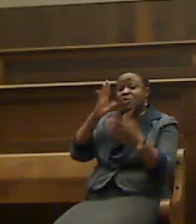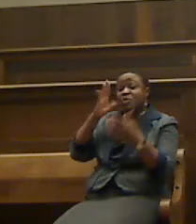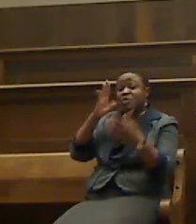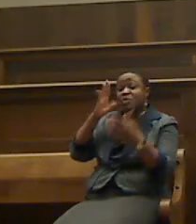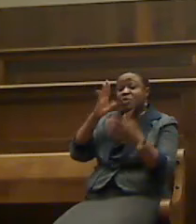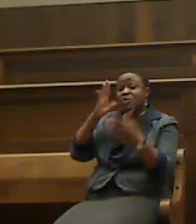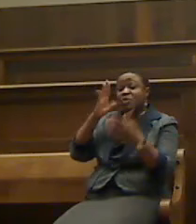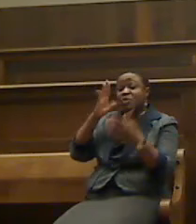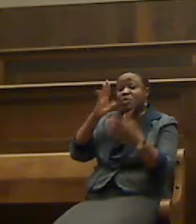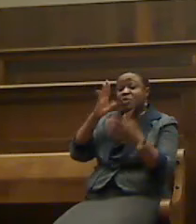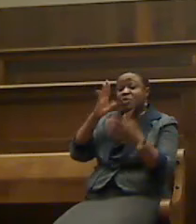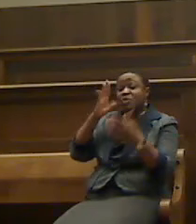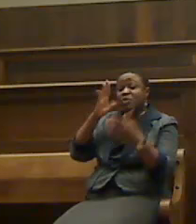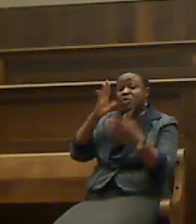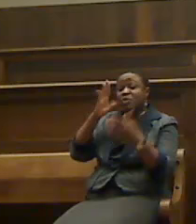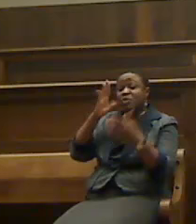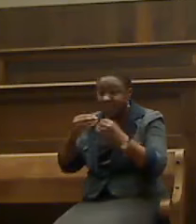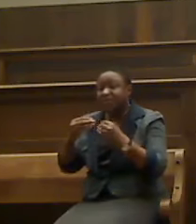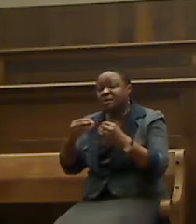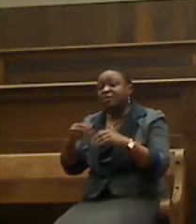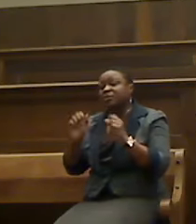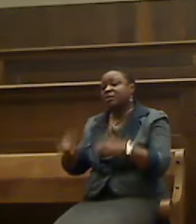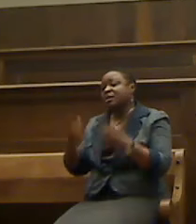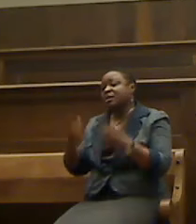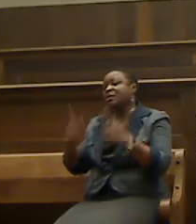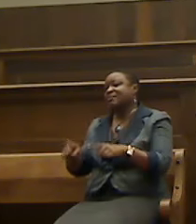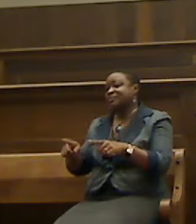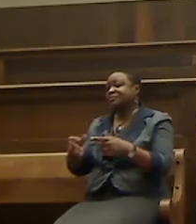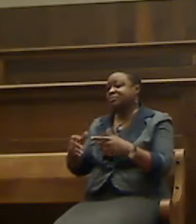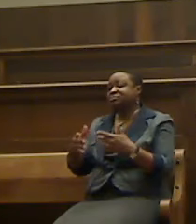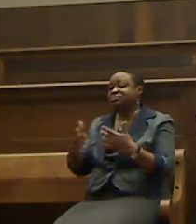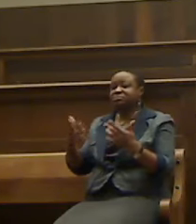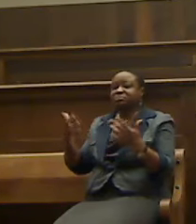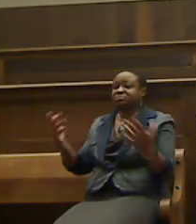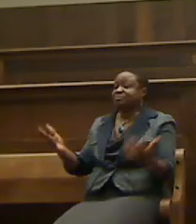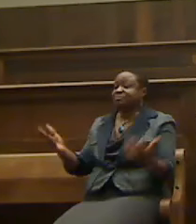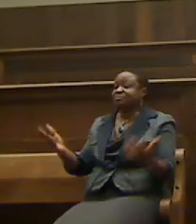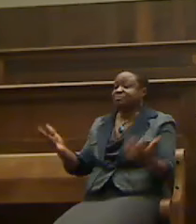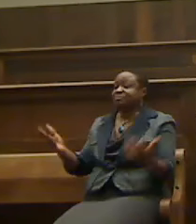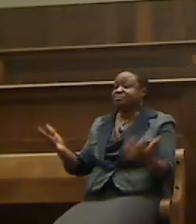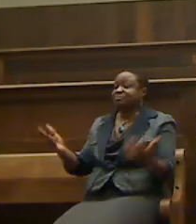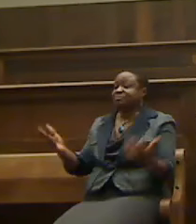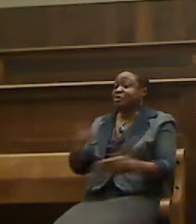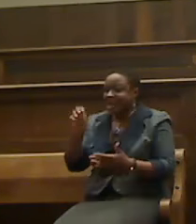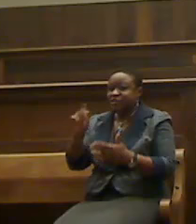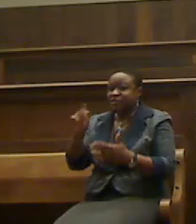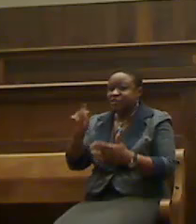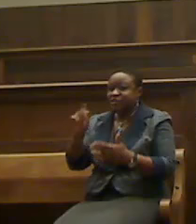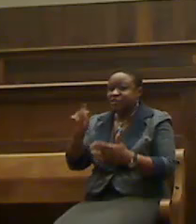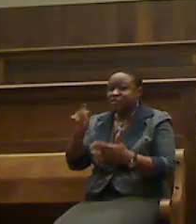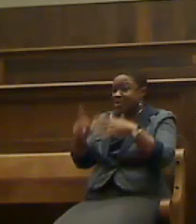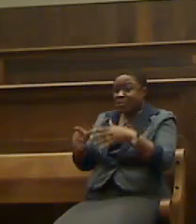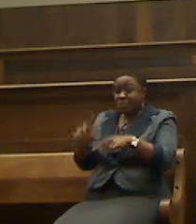for consumption. It could open the door for all livestock to be genetically engineered.